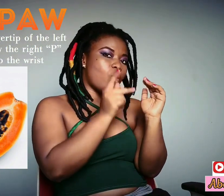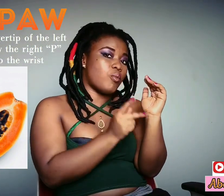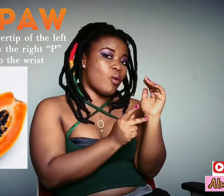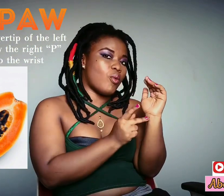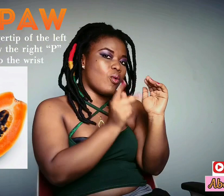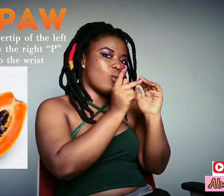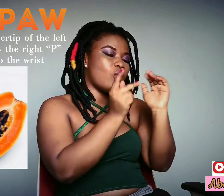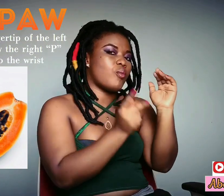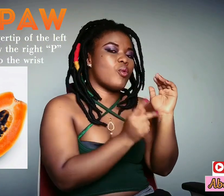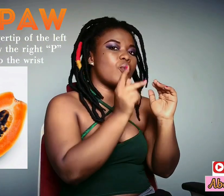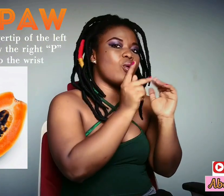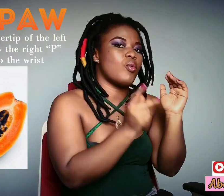pawpaw